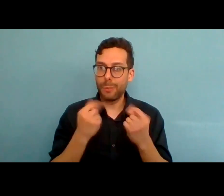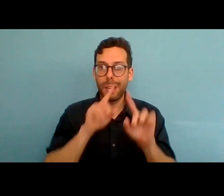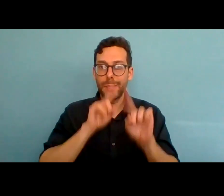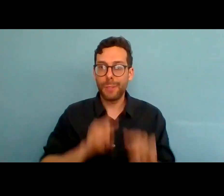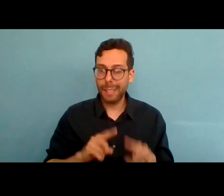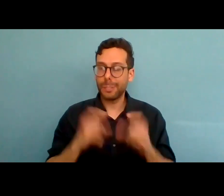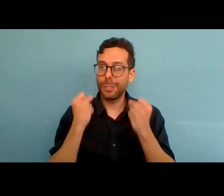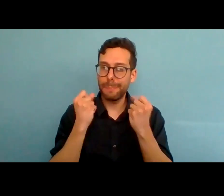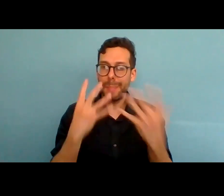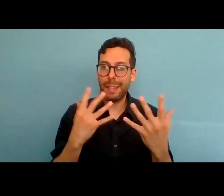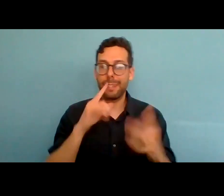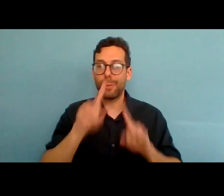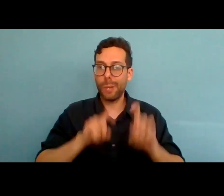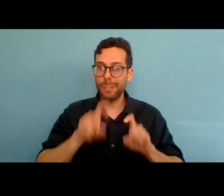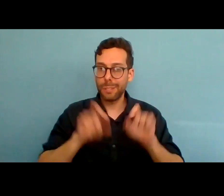we can.